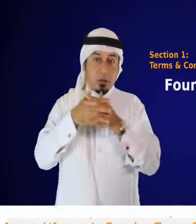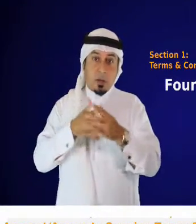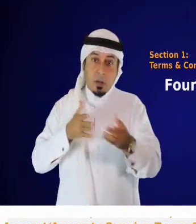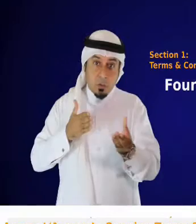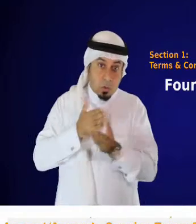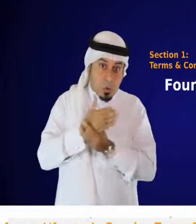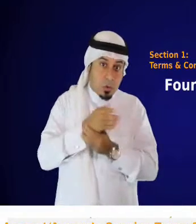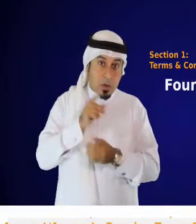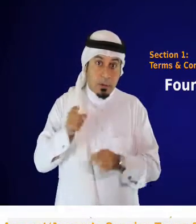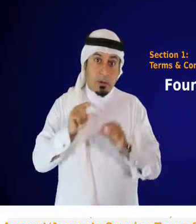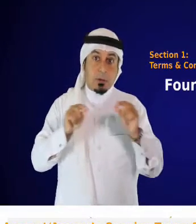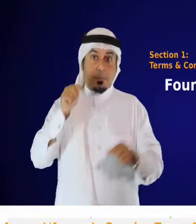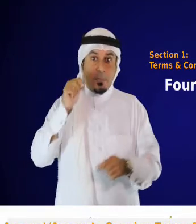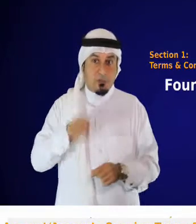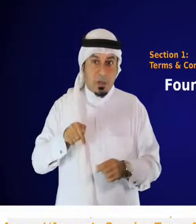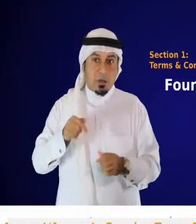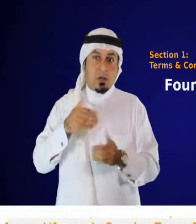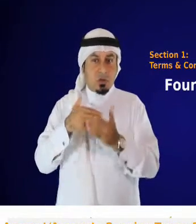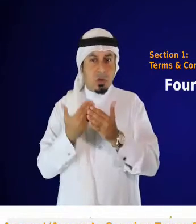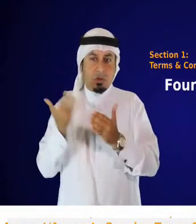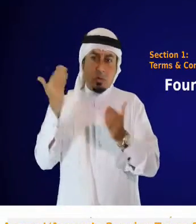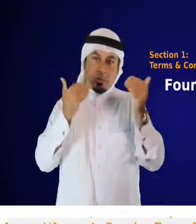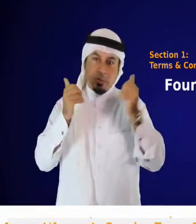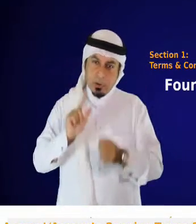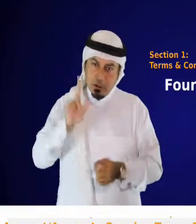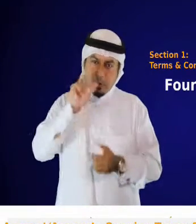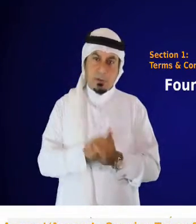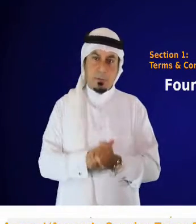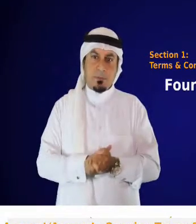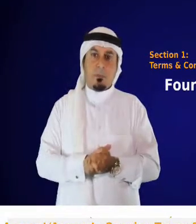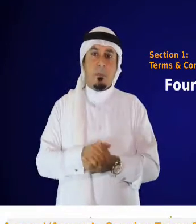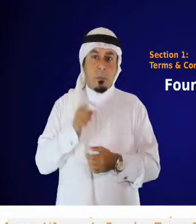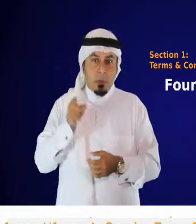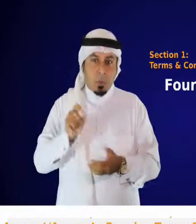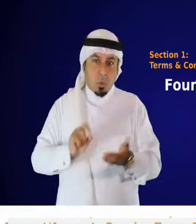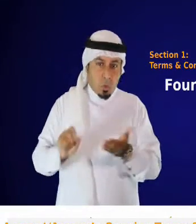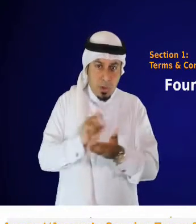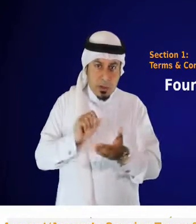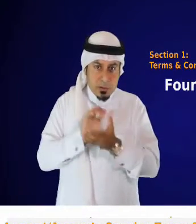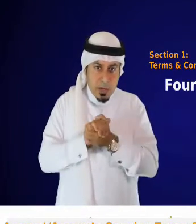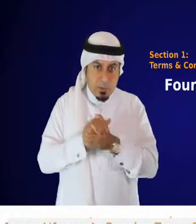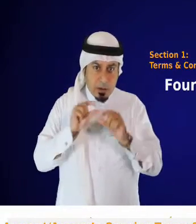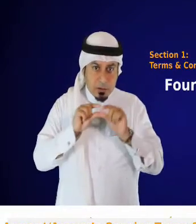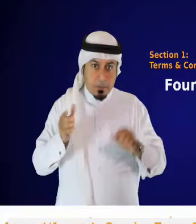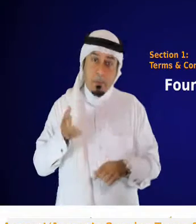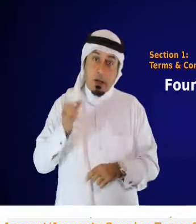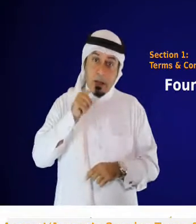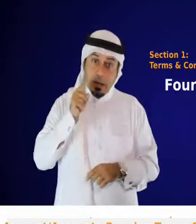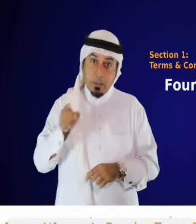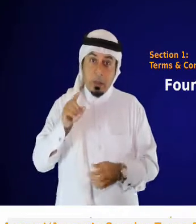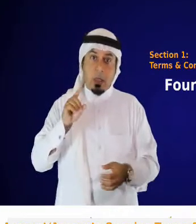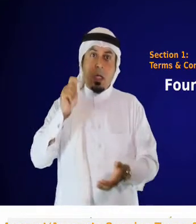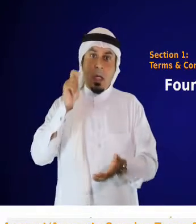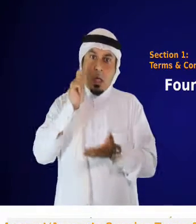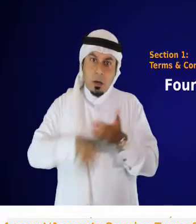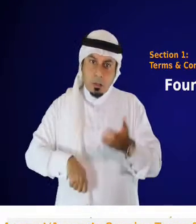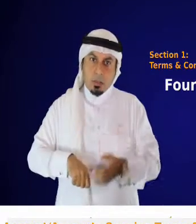account to the set-off. The signature of the joint account holders on this contract is considered as a written consent thereto.